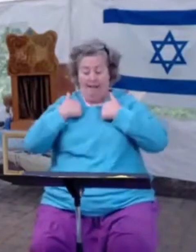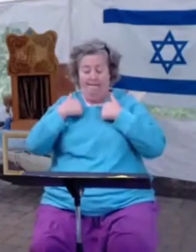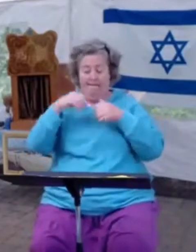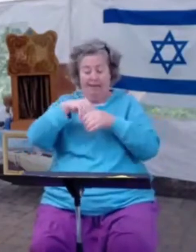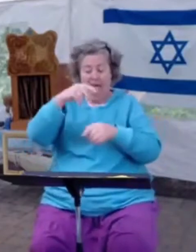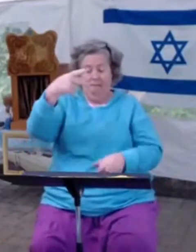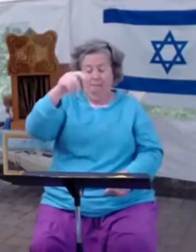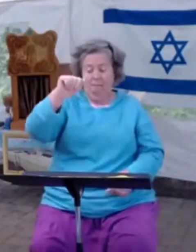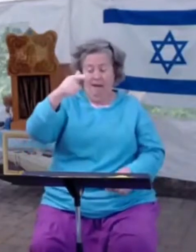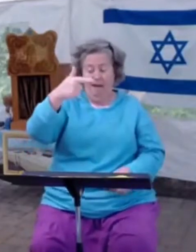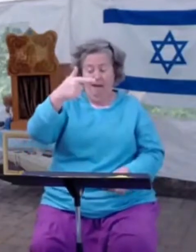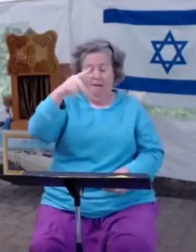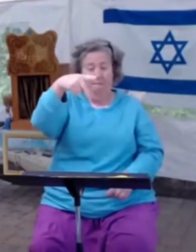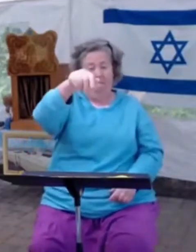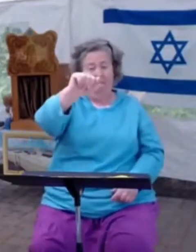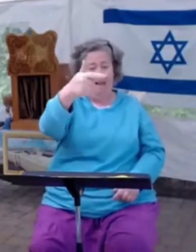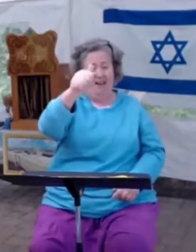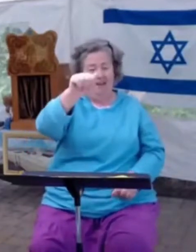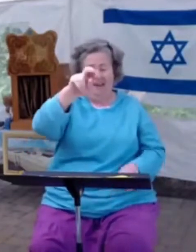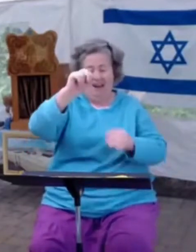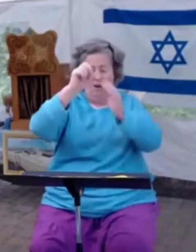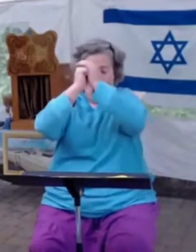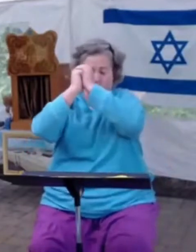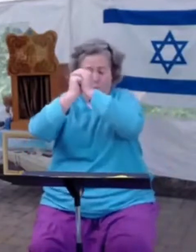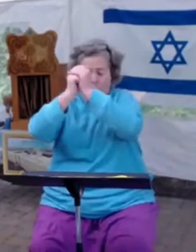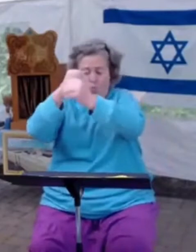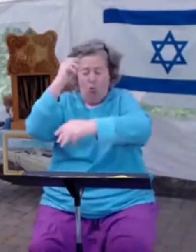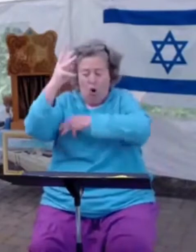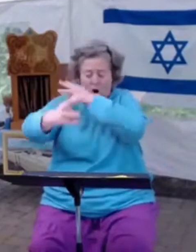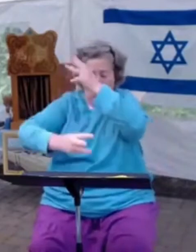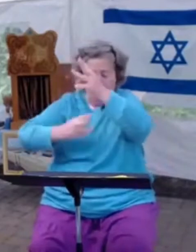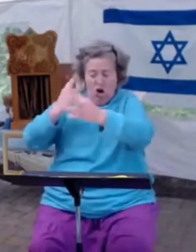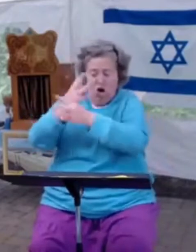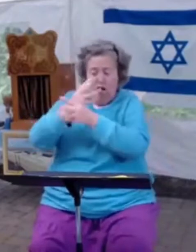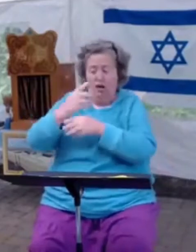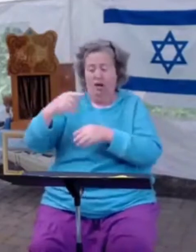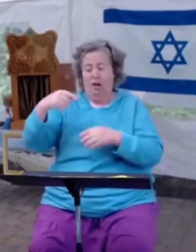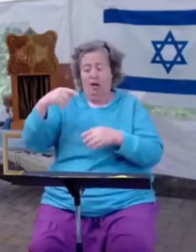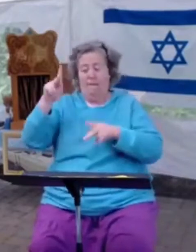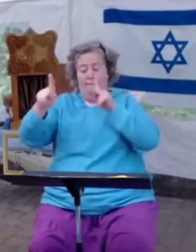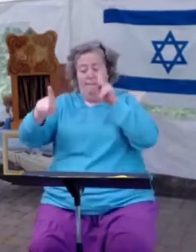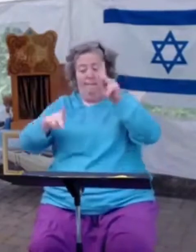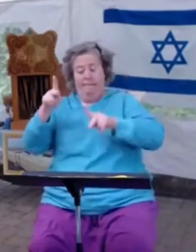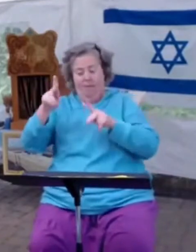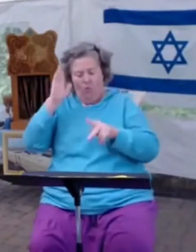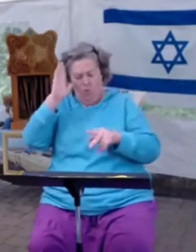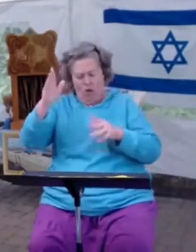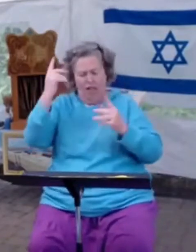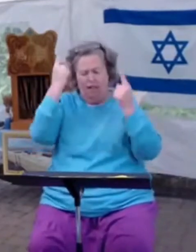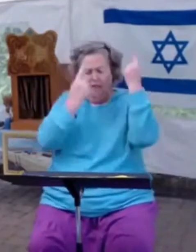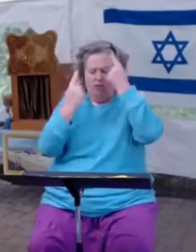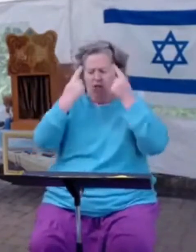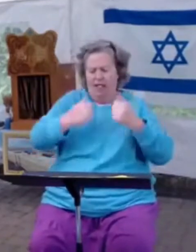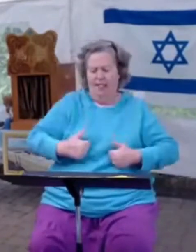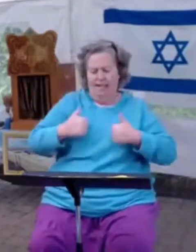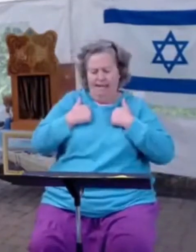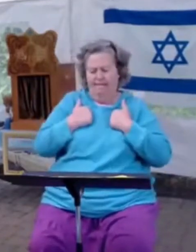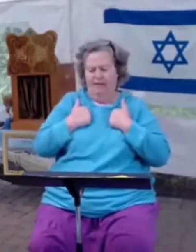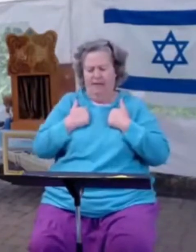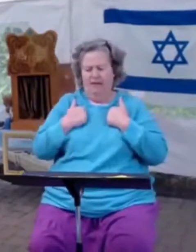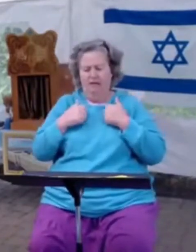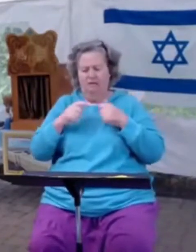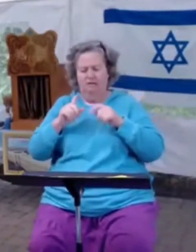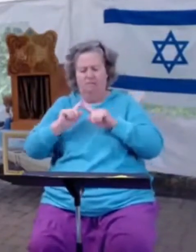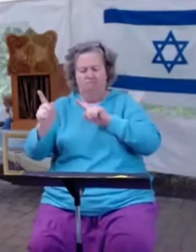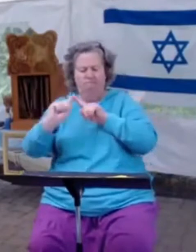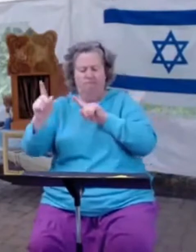did. And the stupid political and social prejudices of the world around them did not exist in their